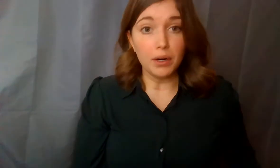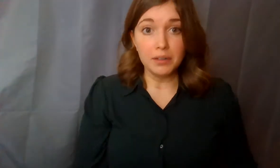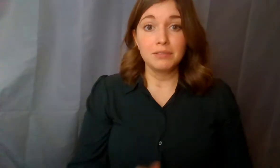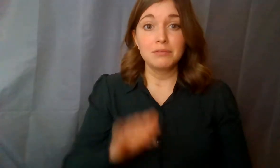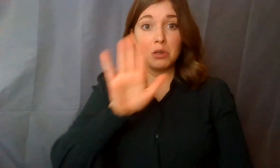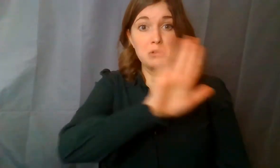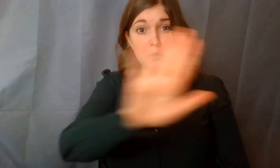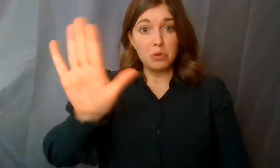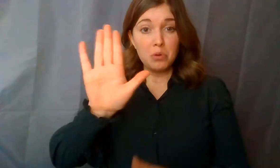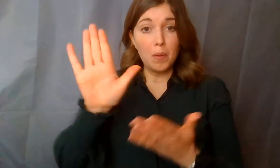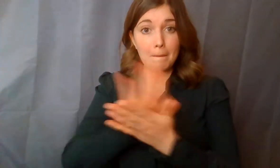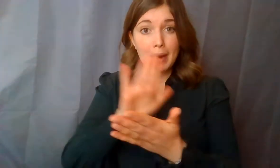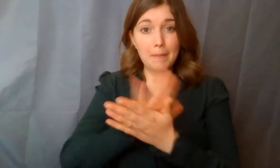Or